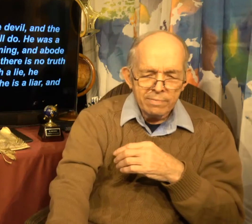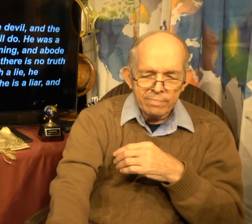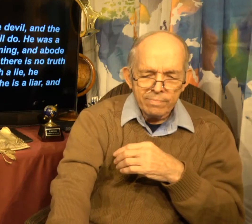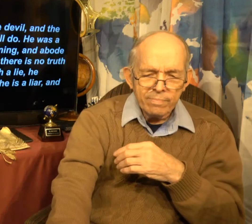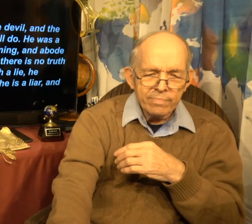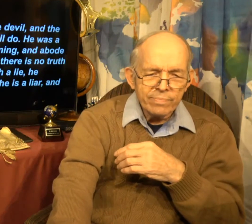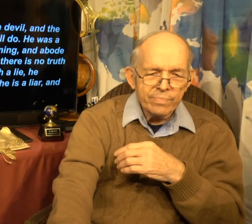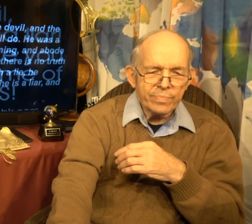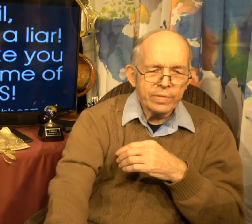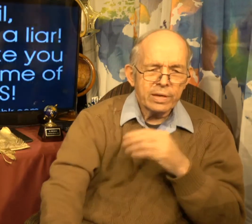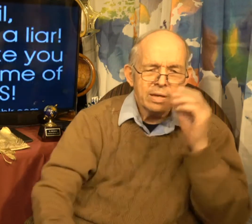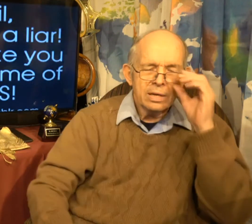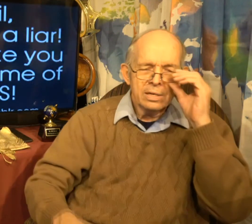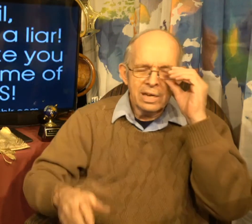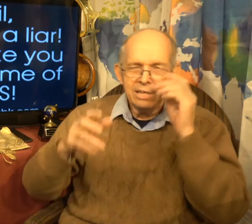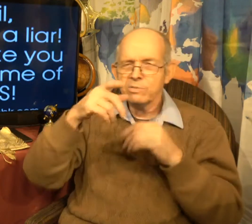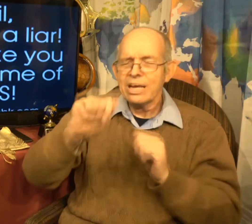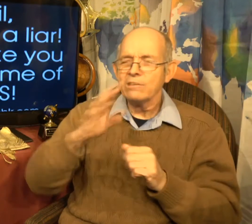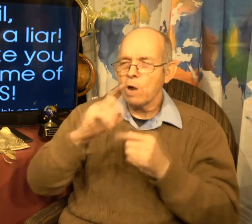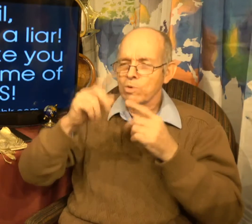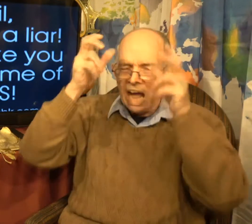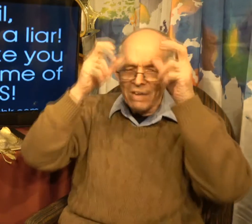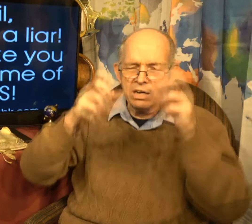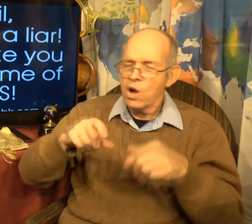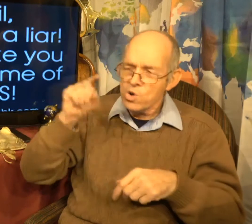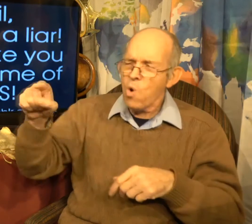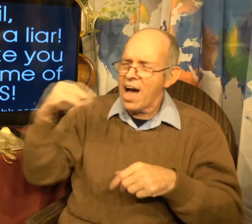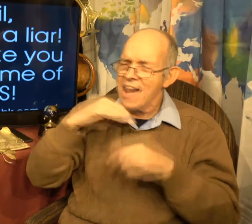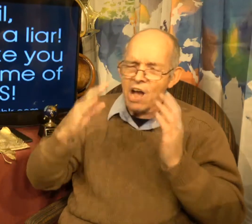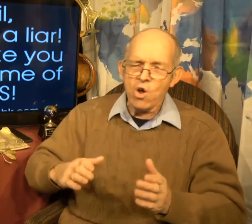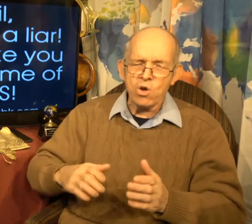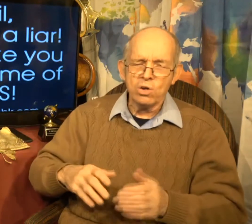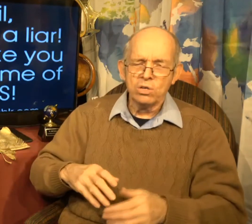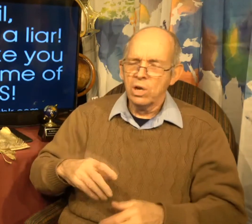You can't talk to devil. You are a liar.